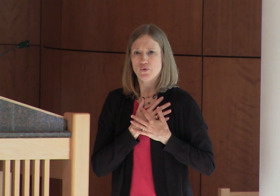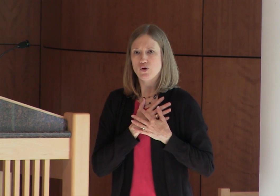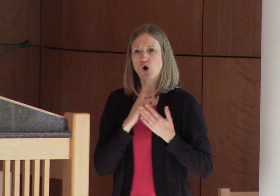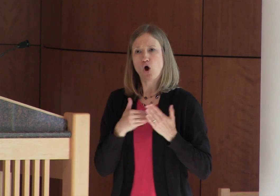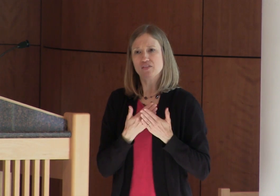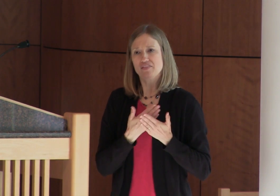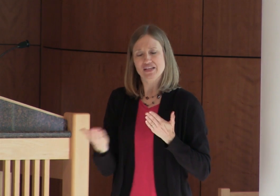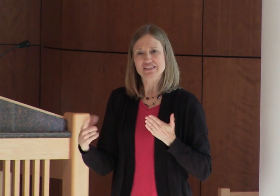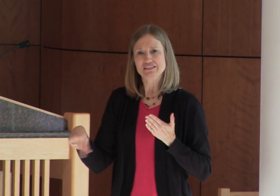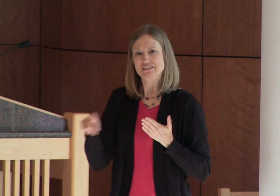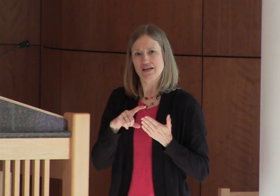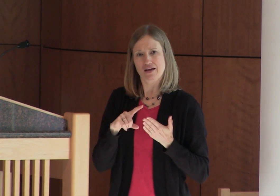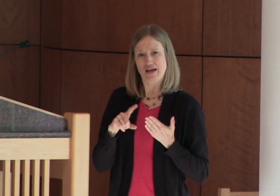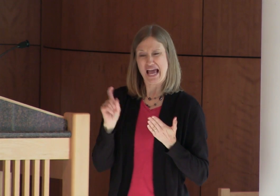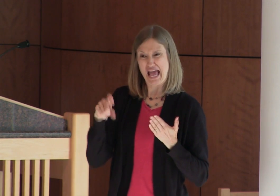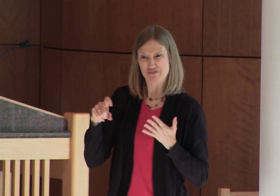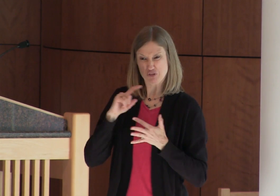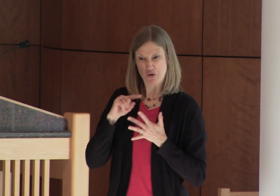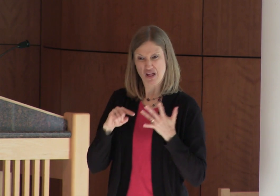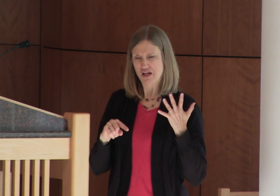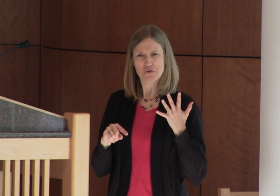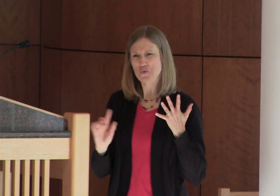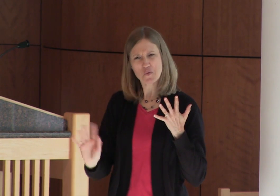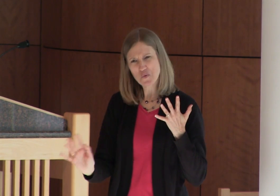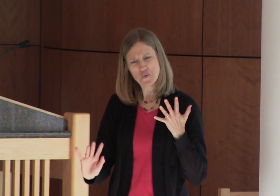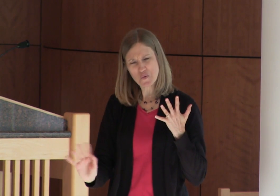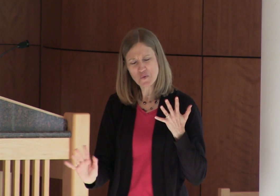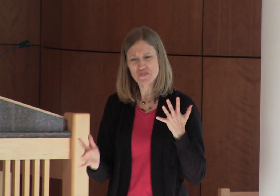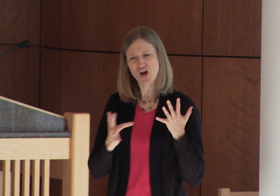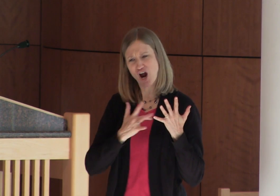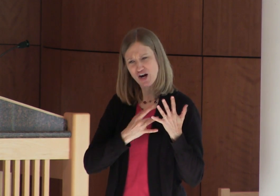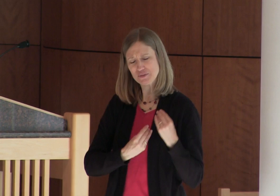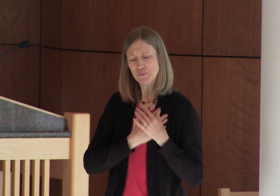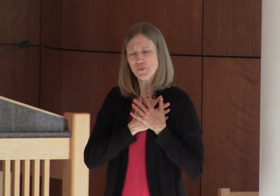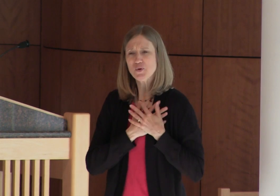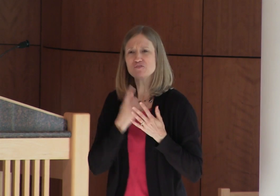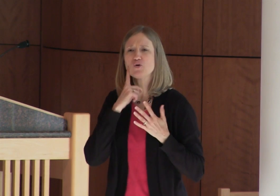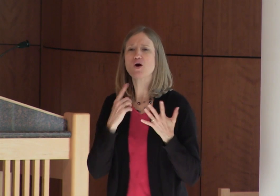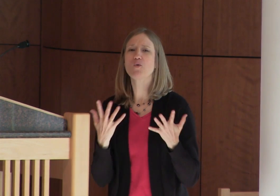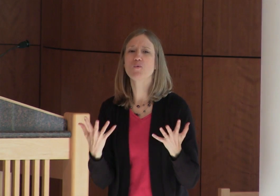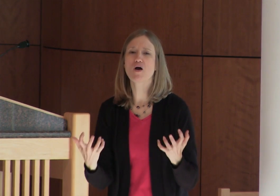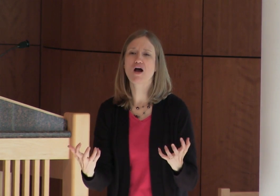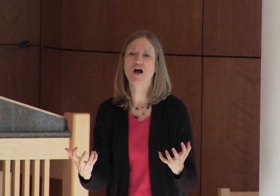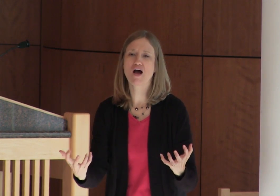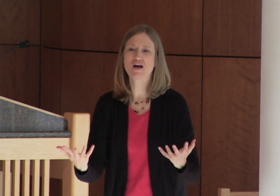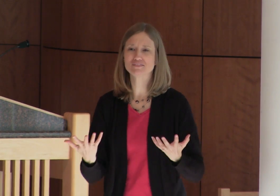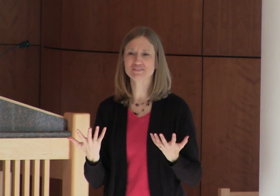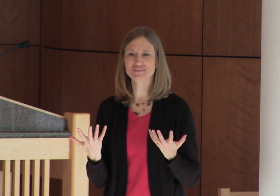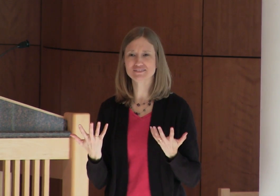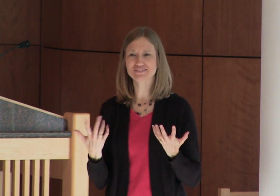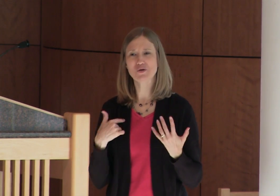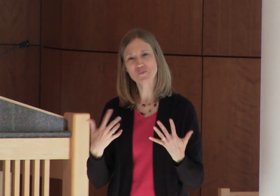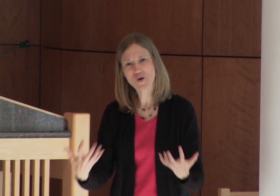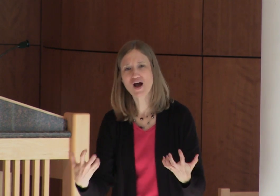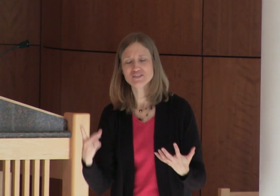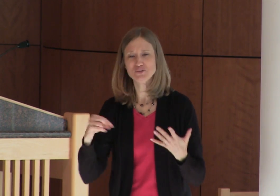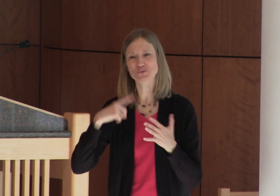Spirit gave to them. Nah, their hearts were on fire with all the things that they wanted to do in the name